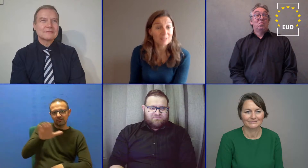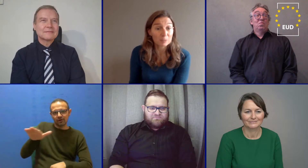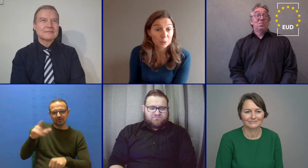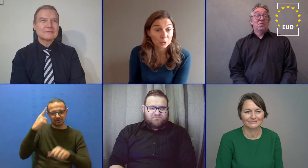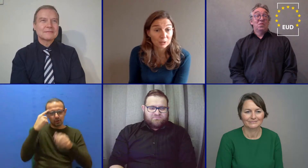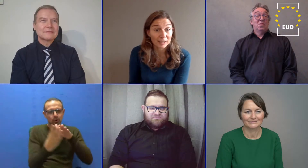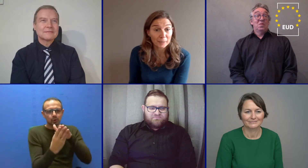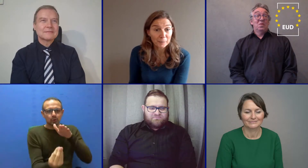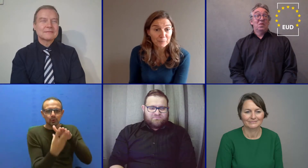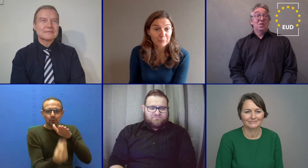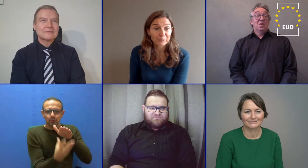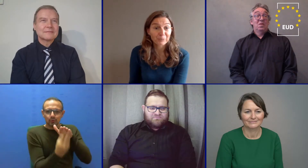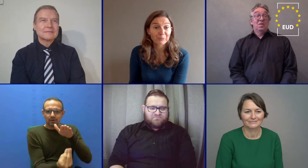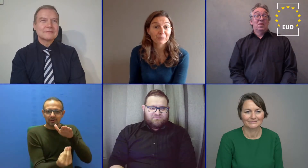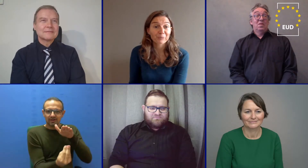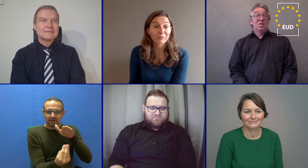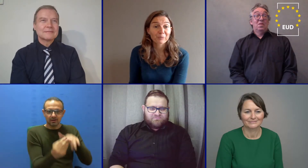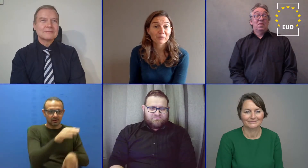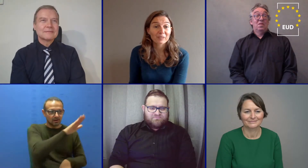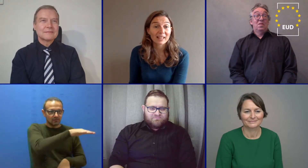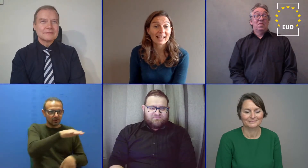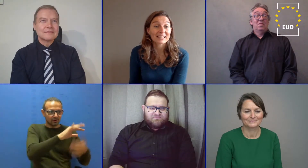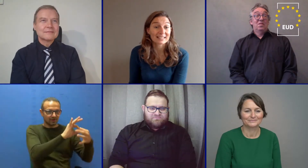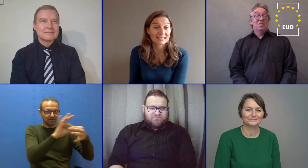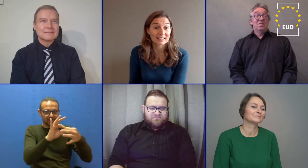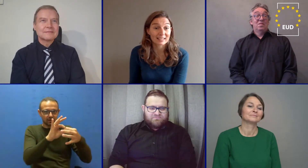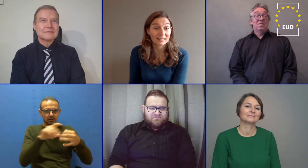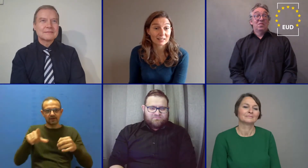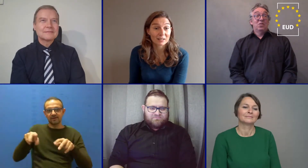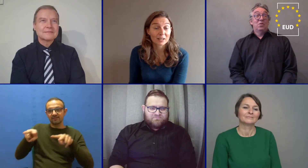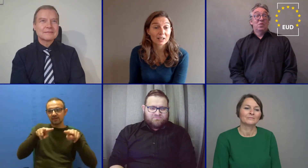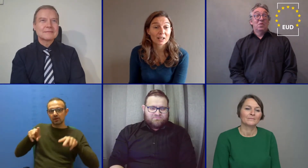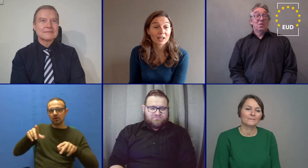TV program, and this is